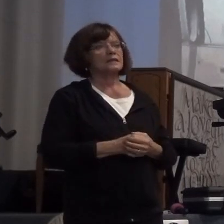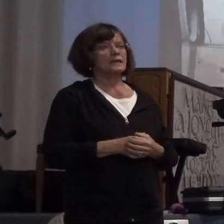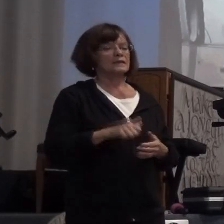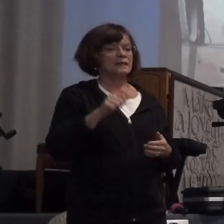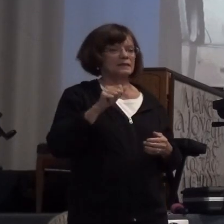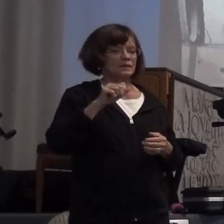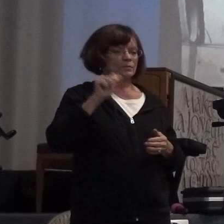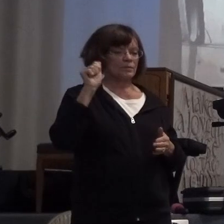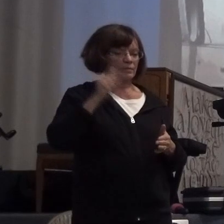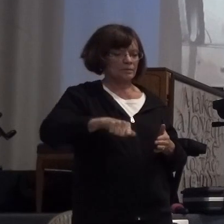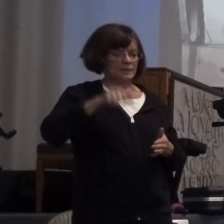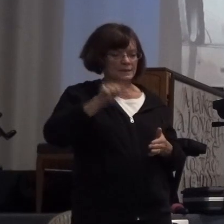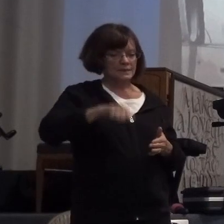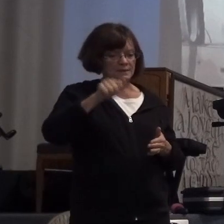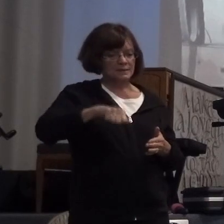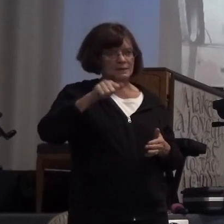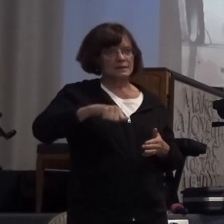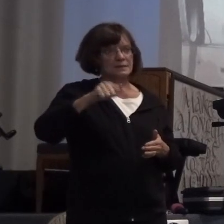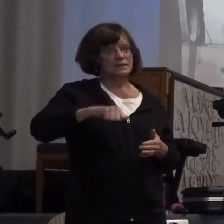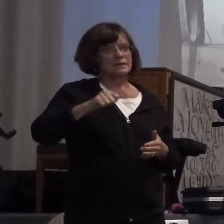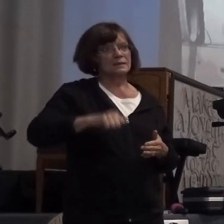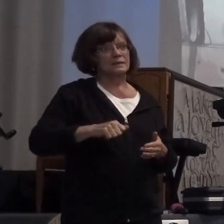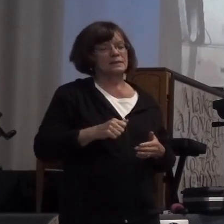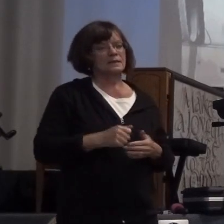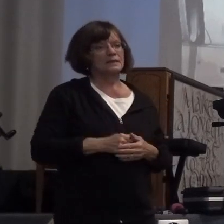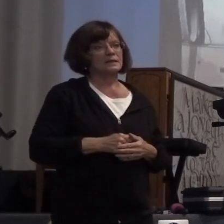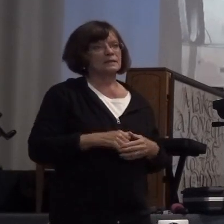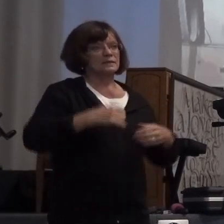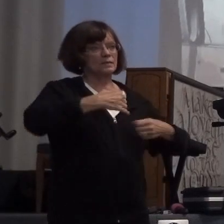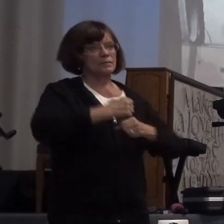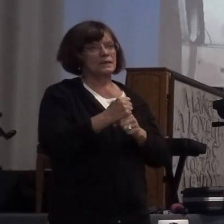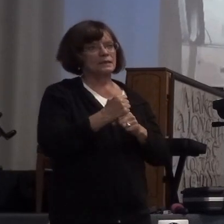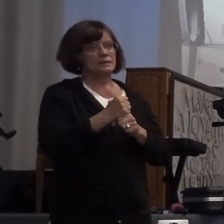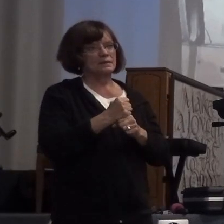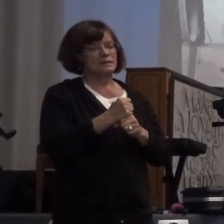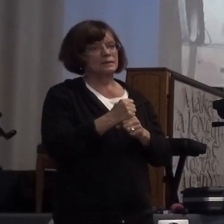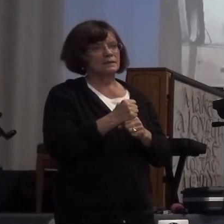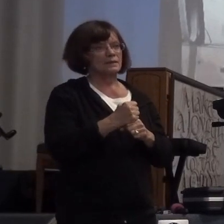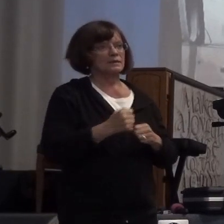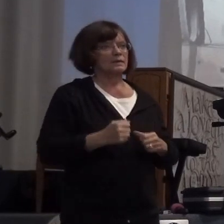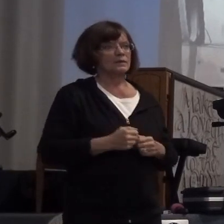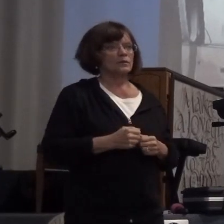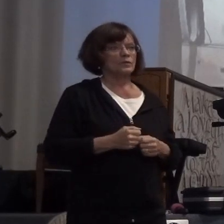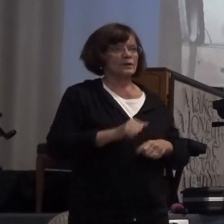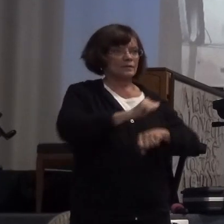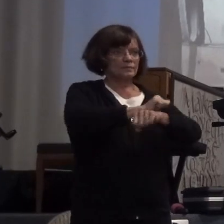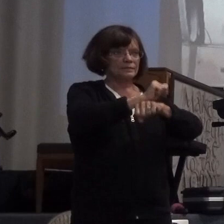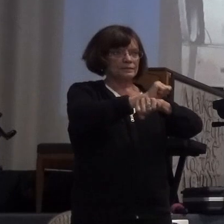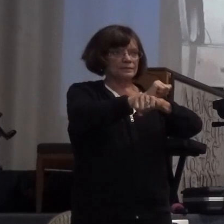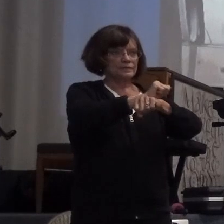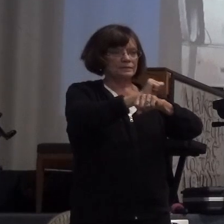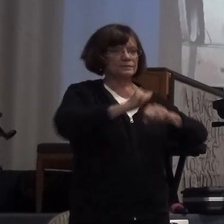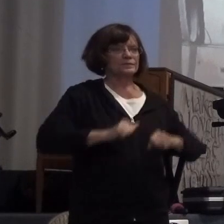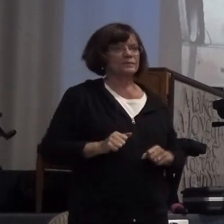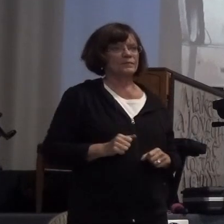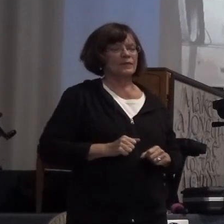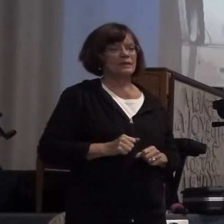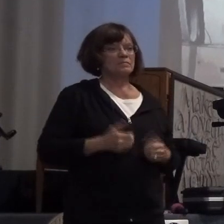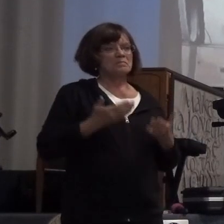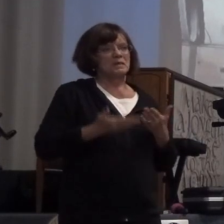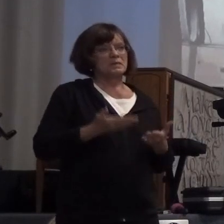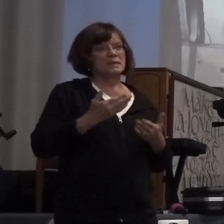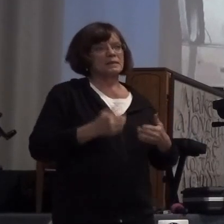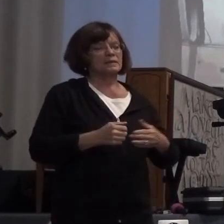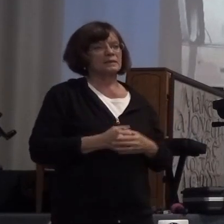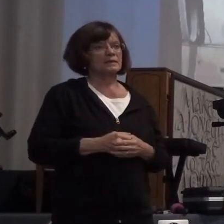steel does not want to go in the shape that he's forcing it to go to make it useful. That steel was just a piece of metal, right? It could have even been